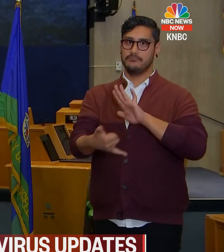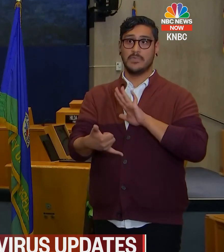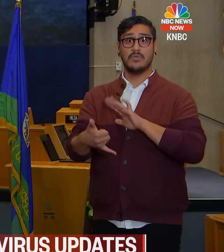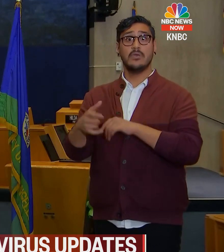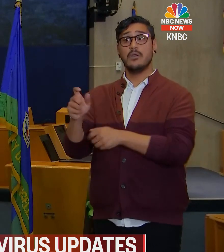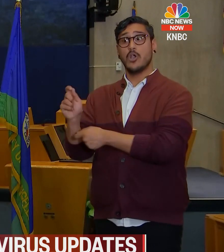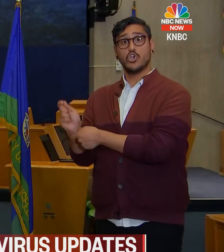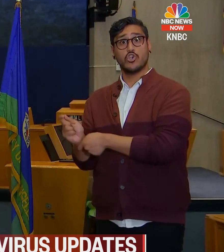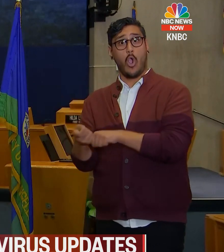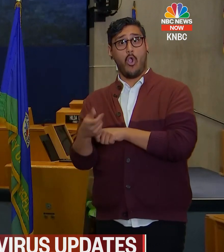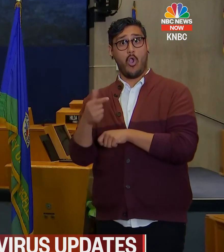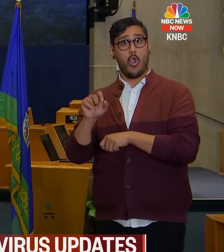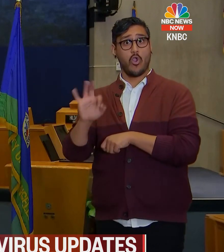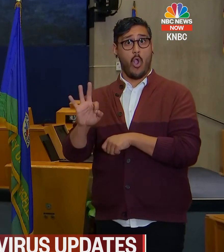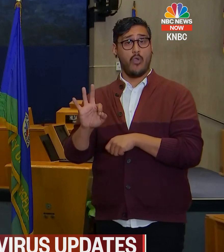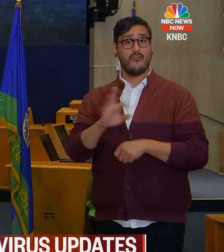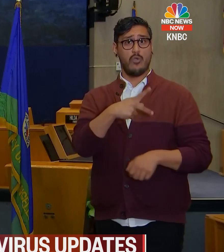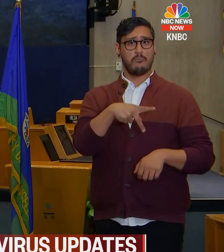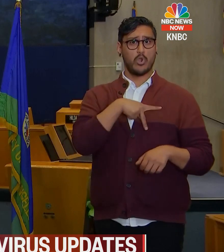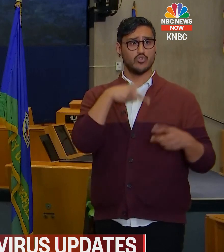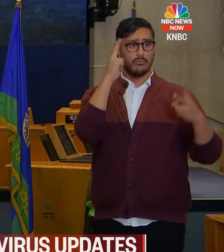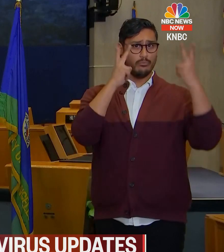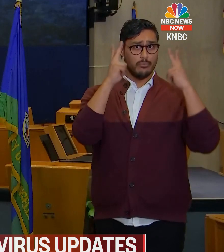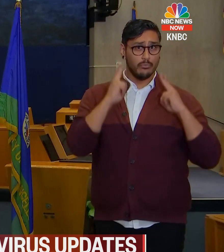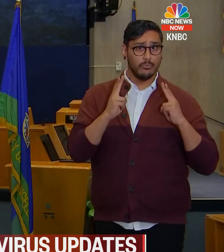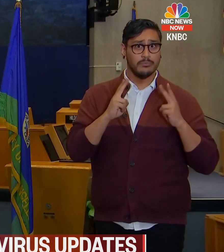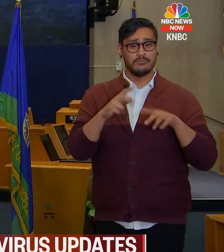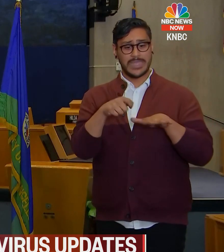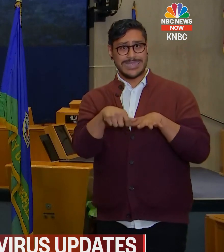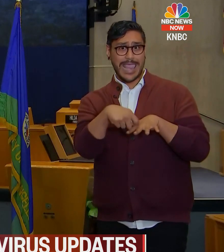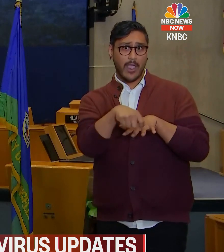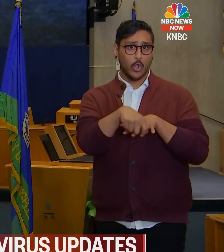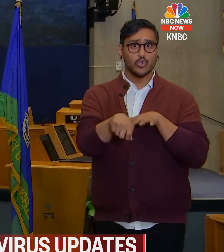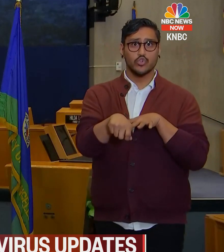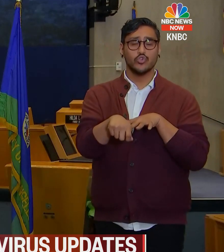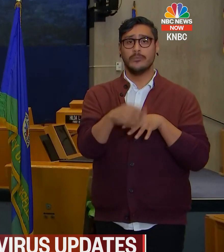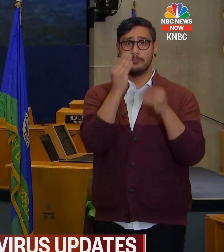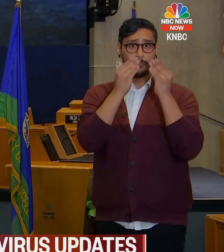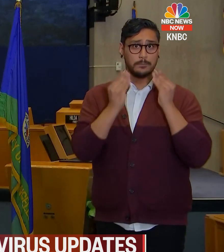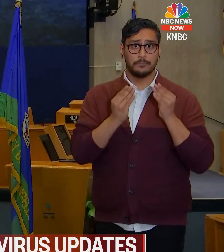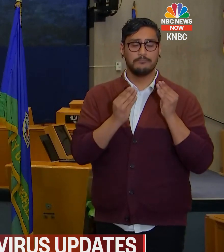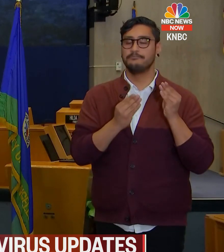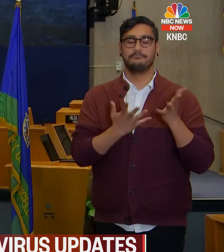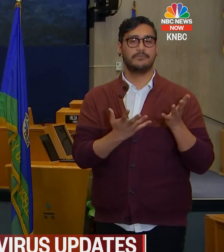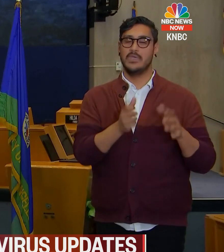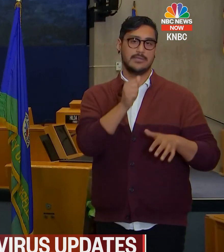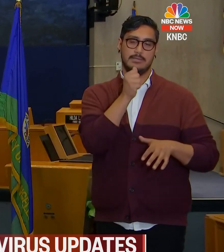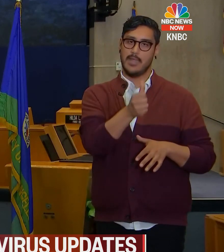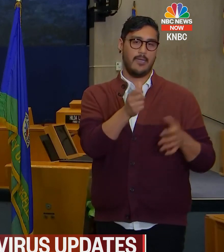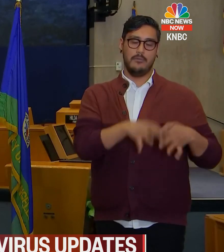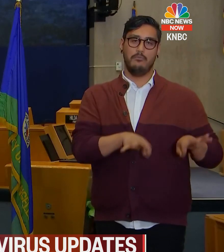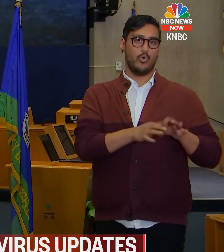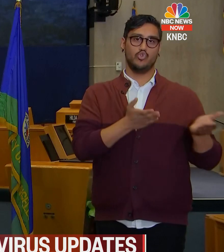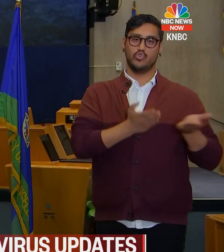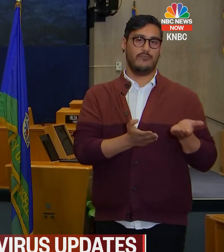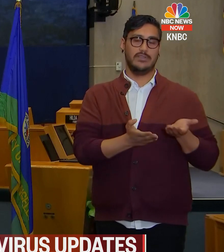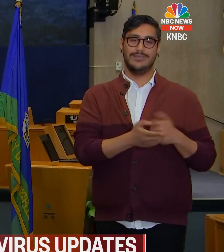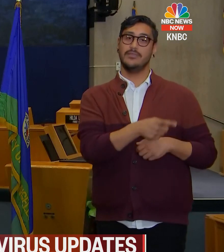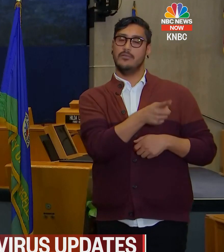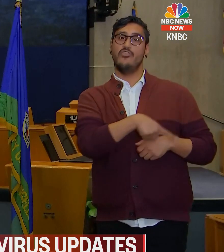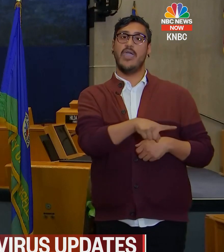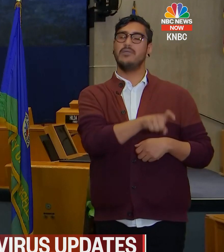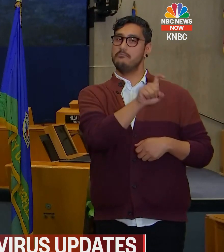and personal grooming services, including hair and nail salons, are non-essential services that need to be